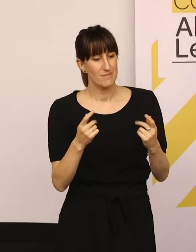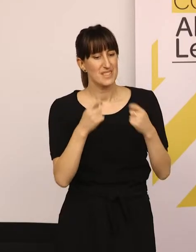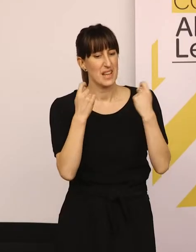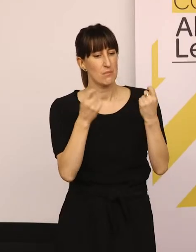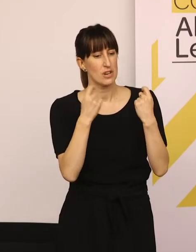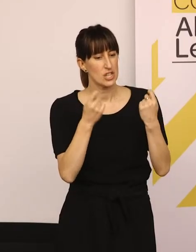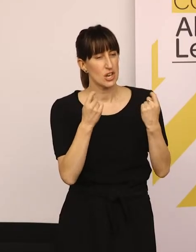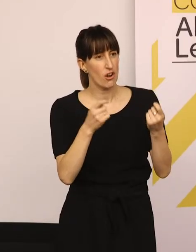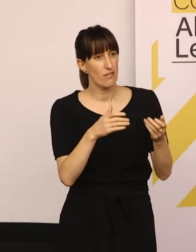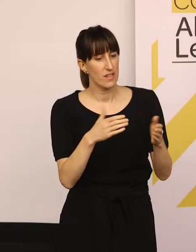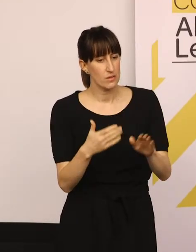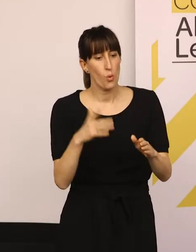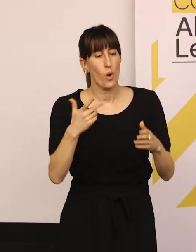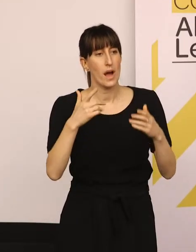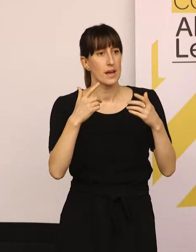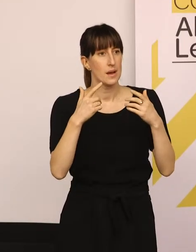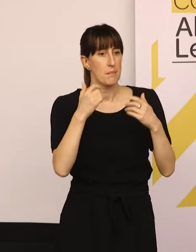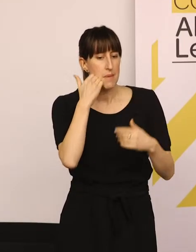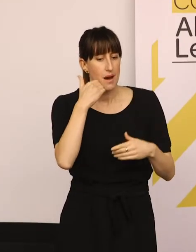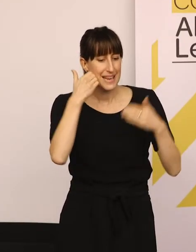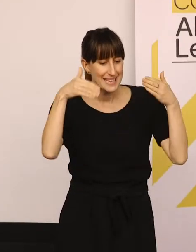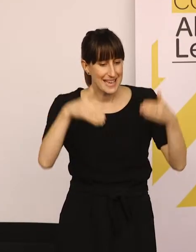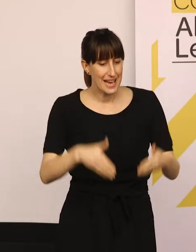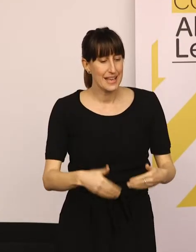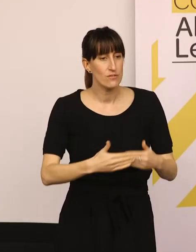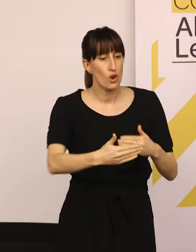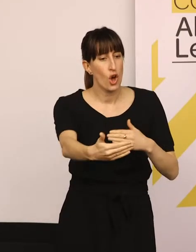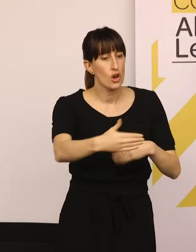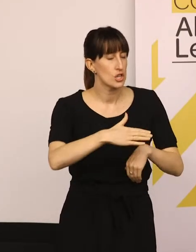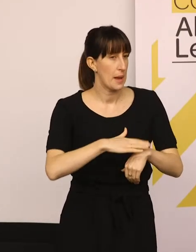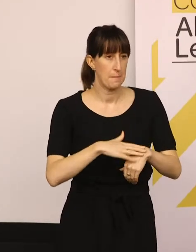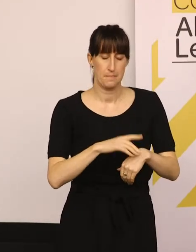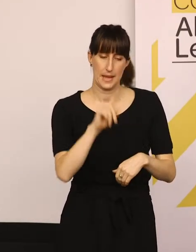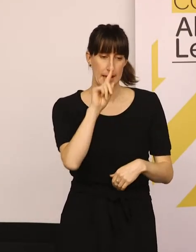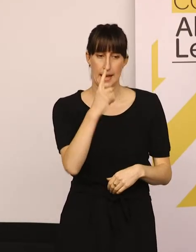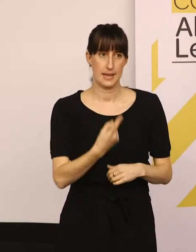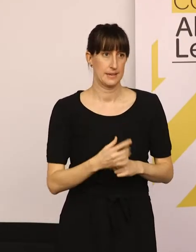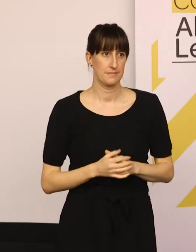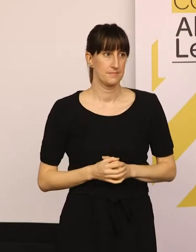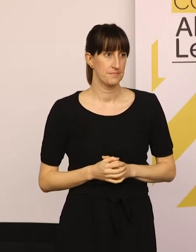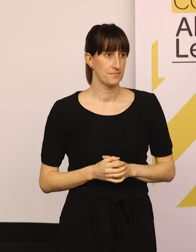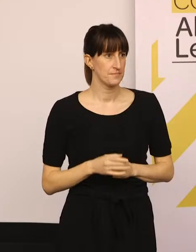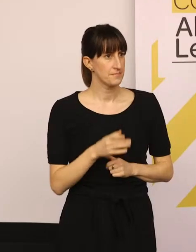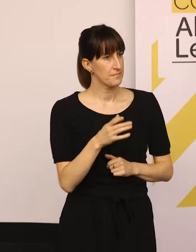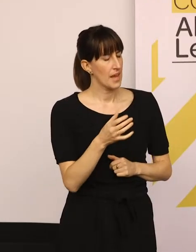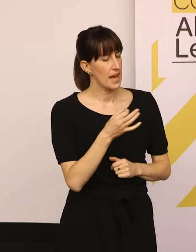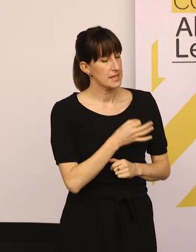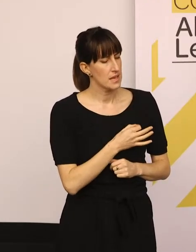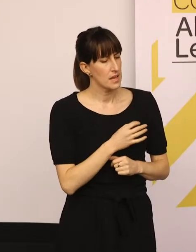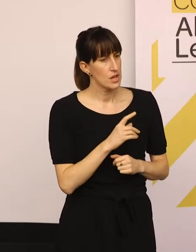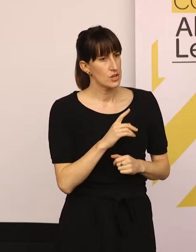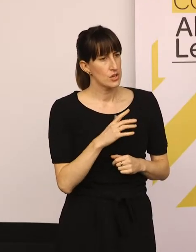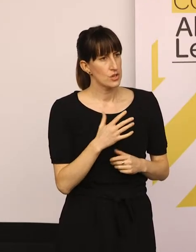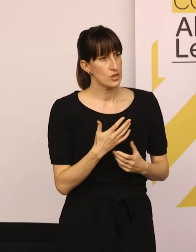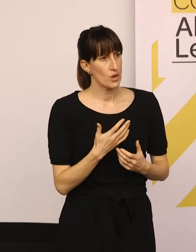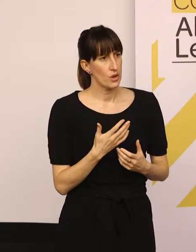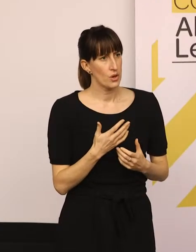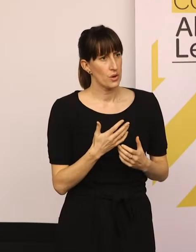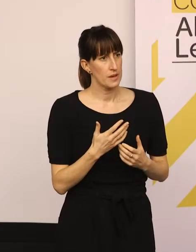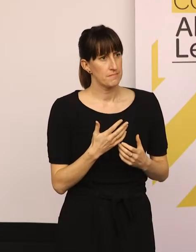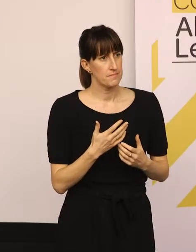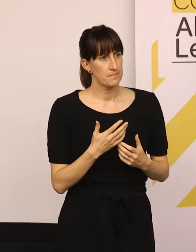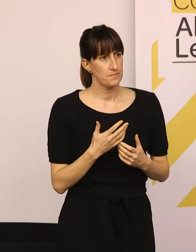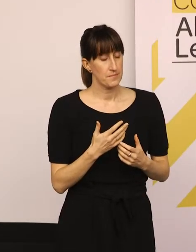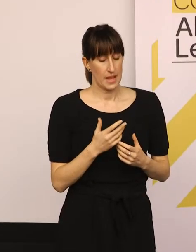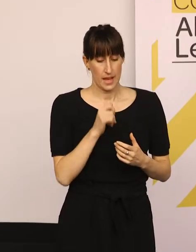longer tangihanga. One more question. Sorry. So then will they have to apply, each person will have to put an application